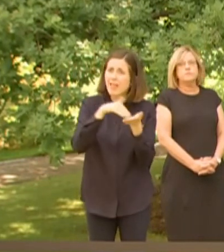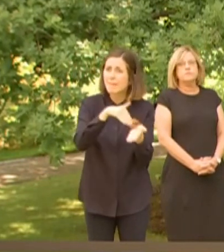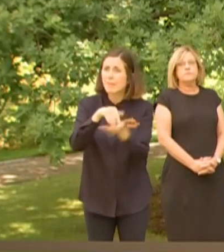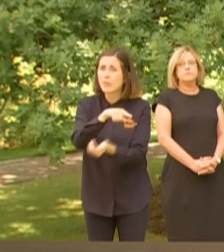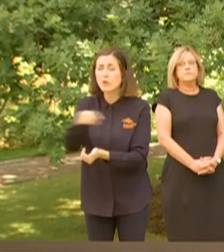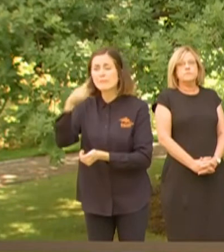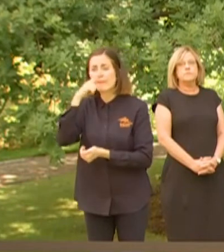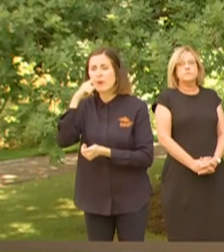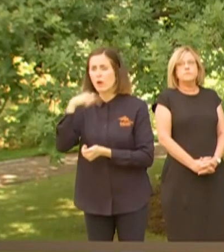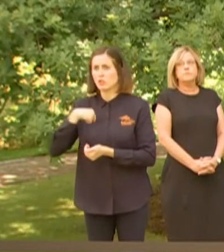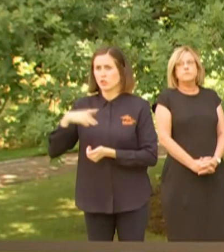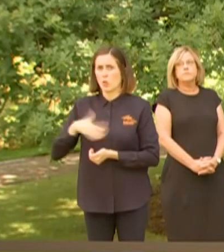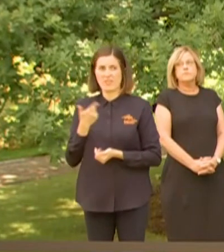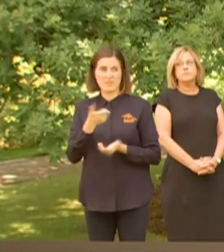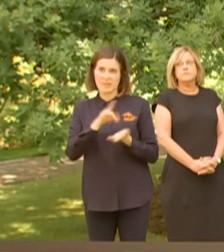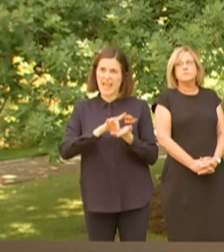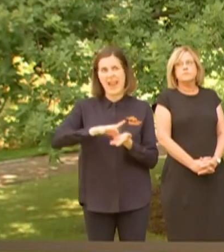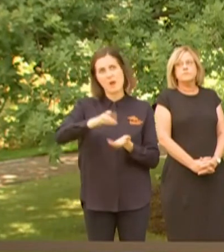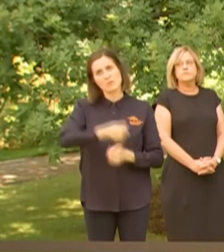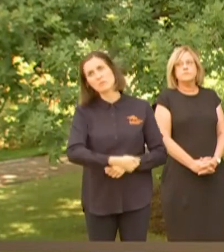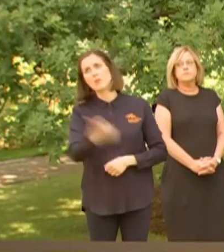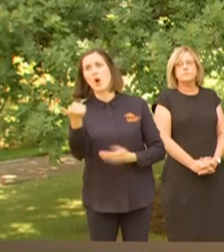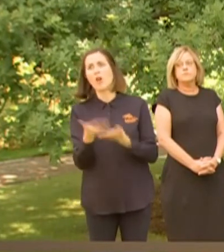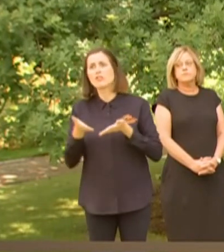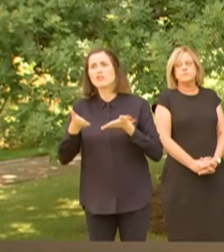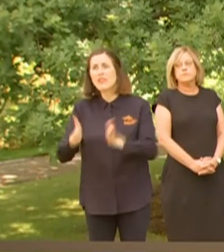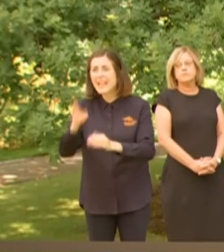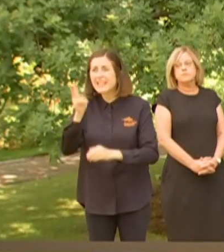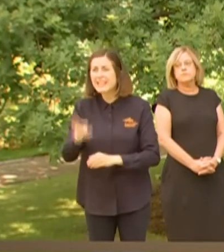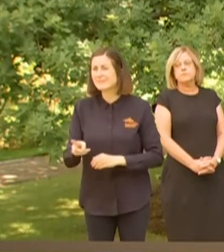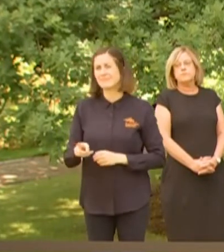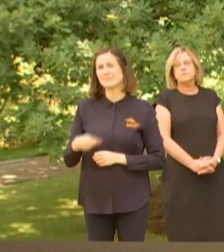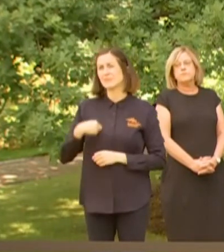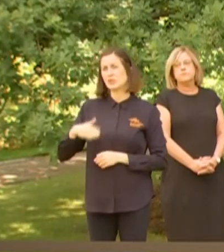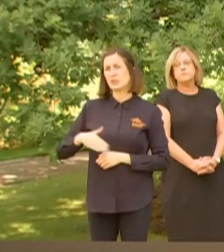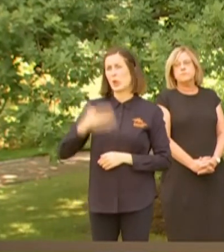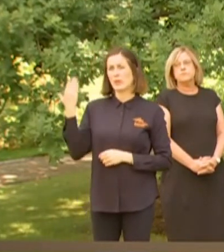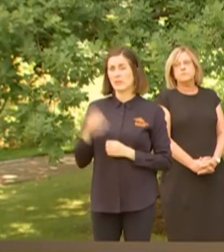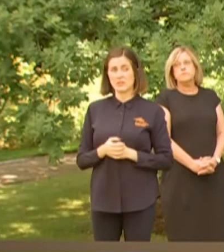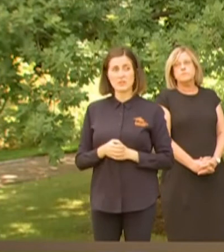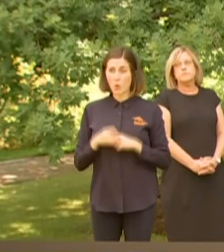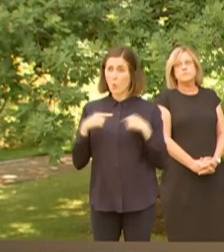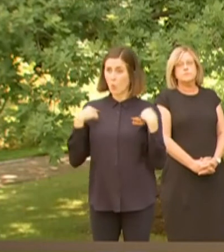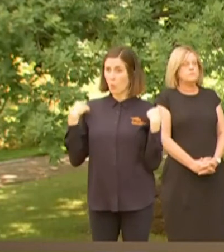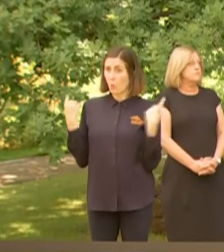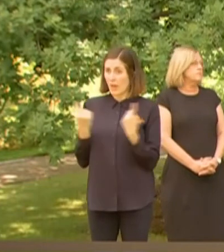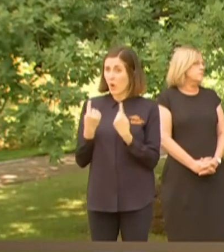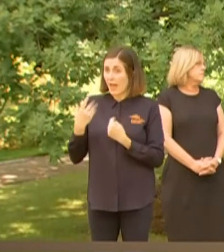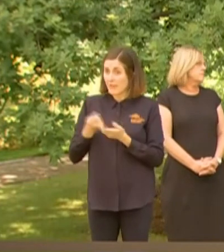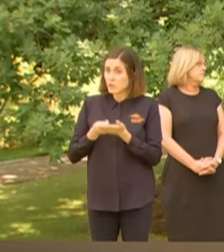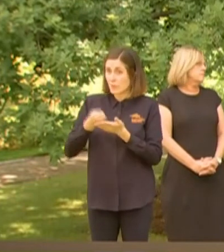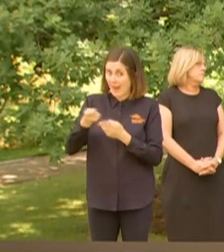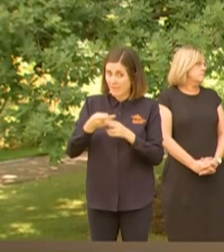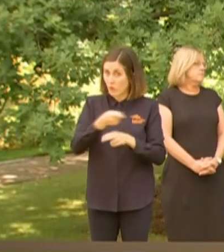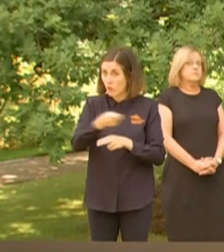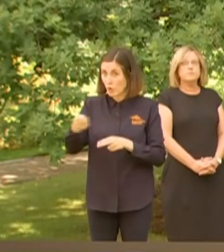go back to being homeless. That's in no one's interest. We all finished up picking up the tab for that. The cost of failure there is